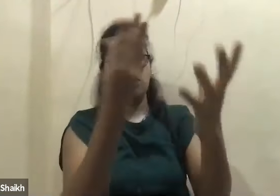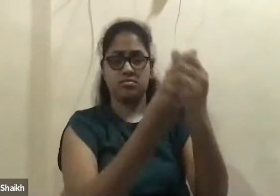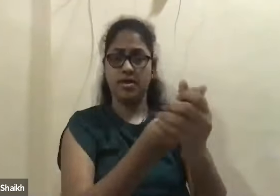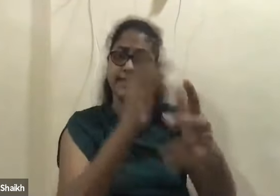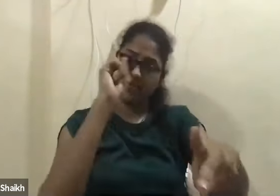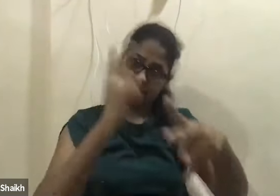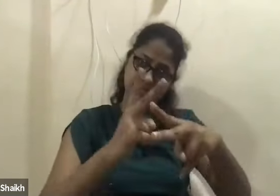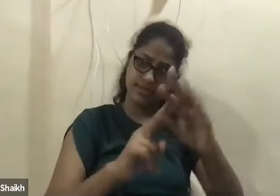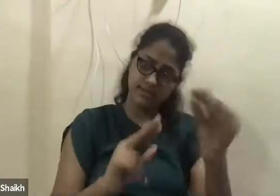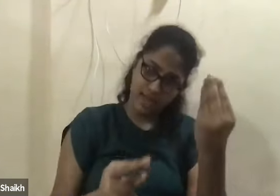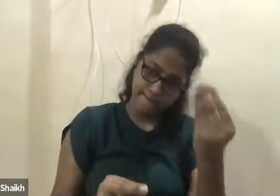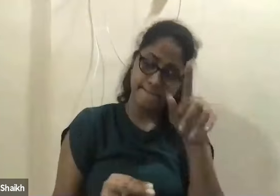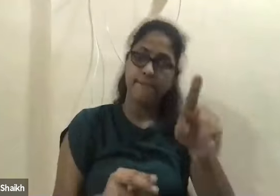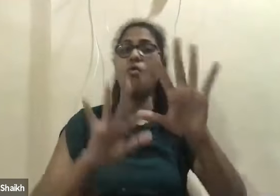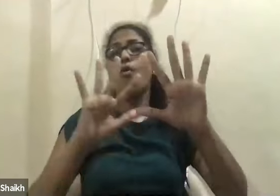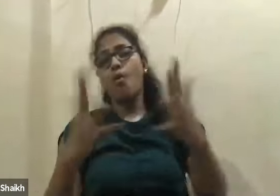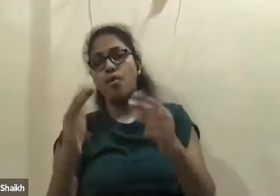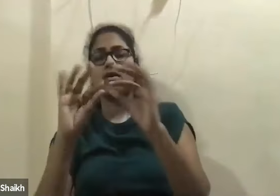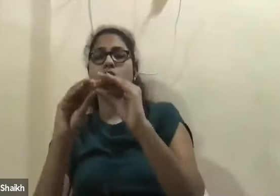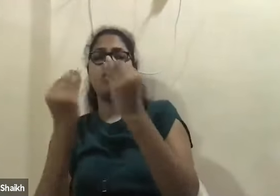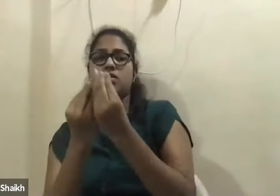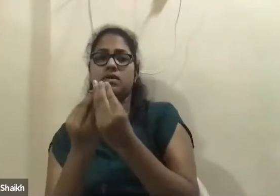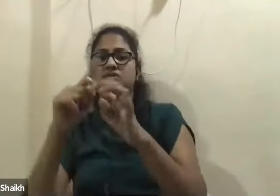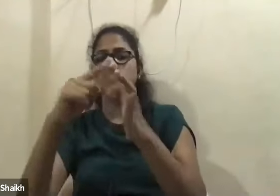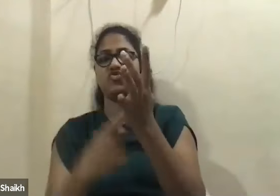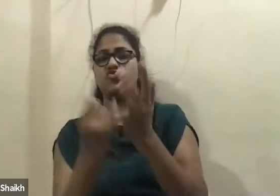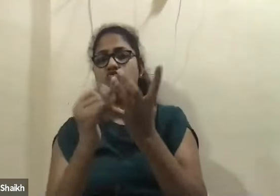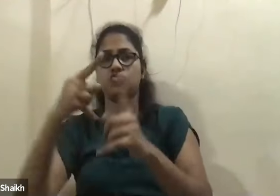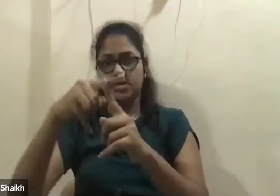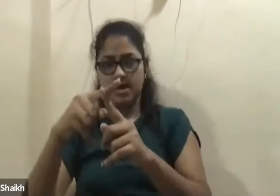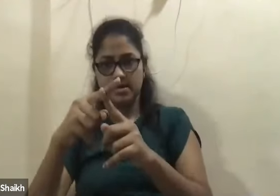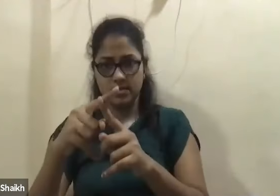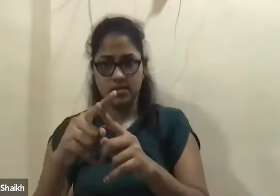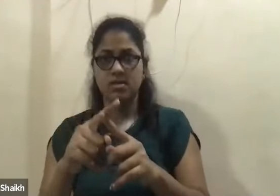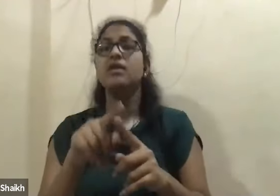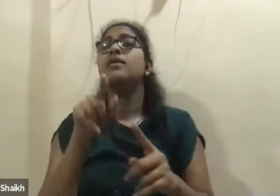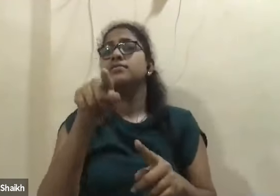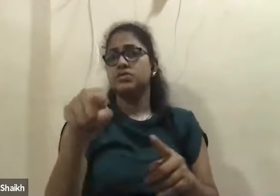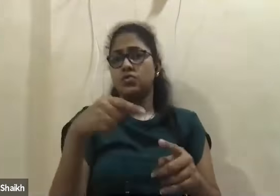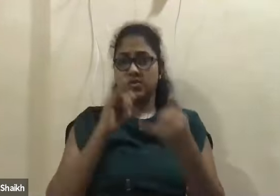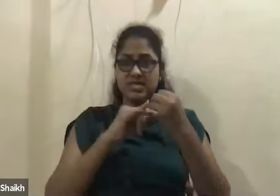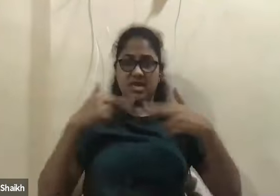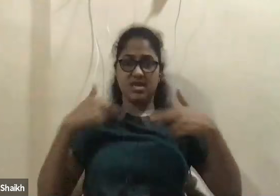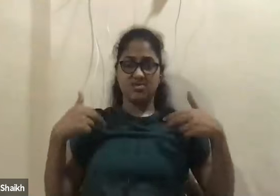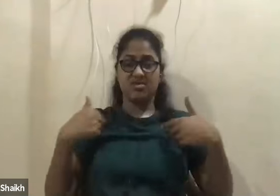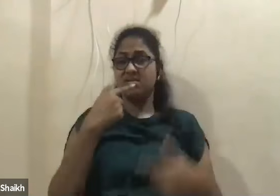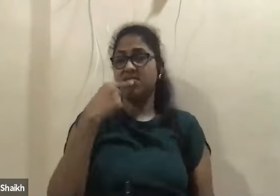it better to have a trust? What is good? I think both has its own benefits, and